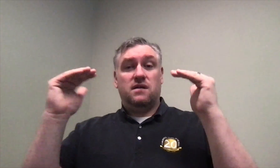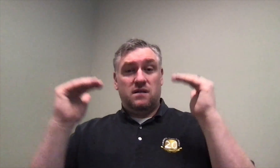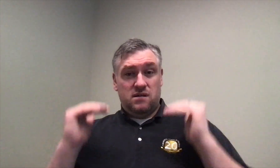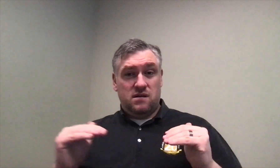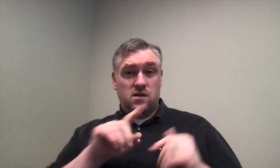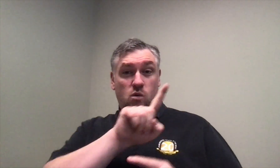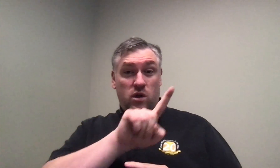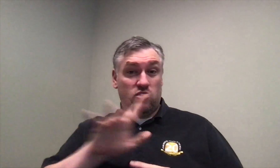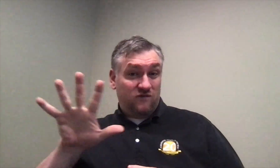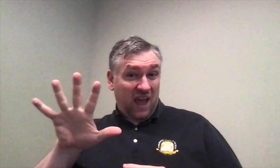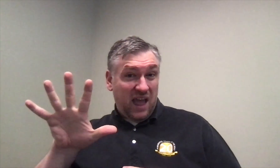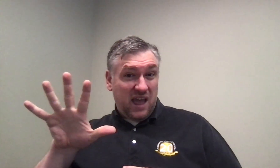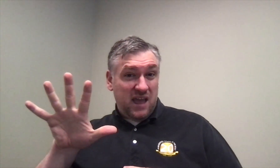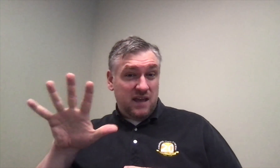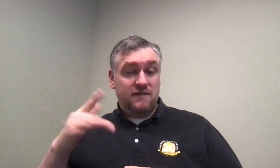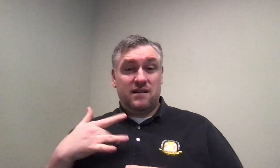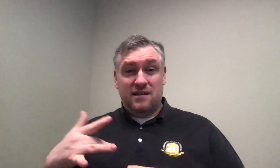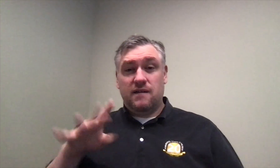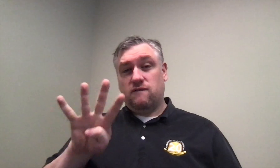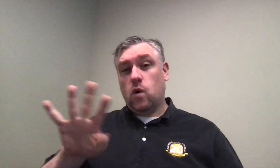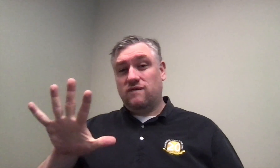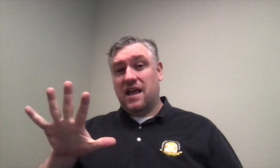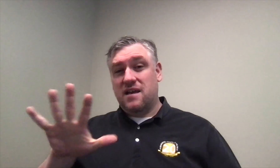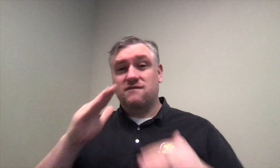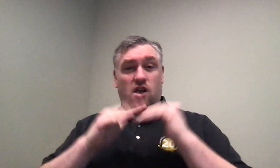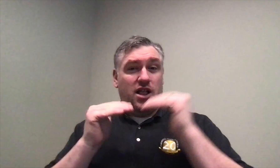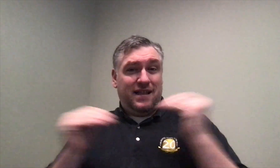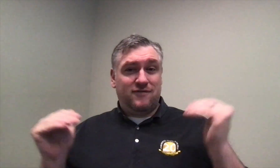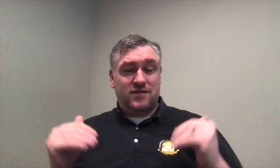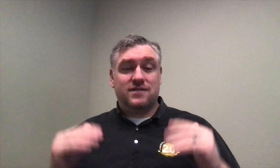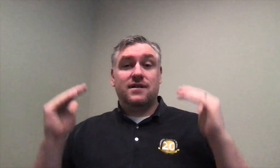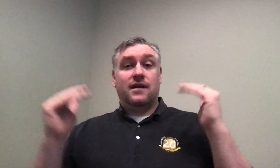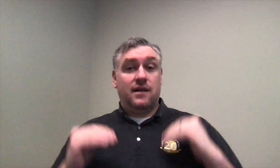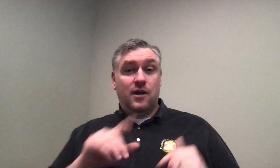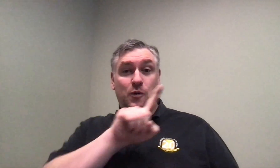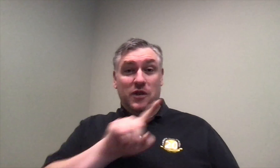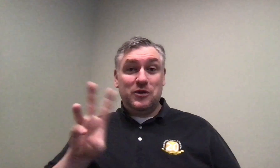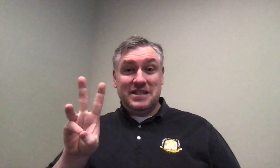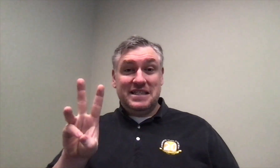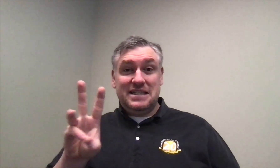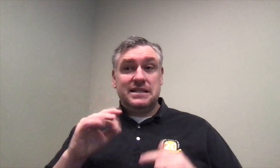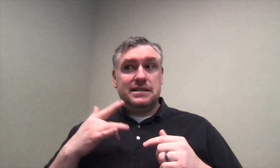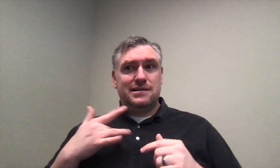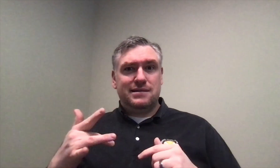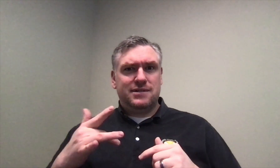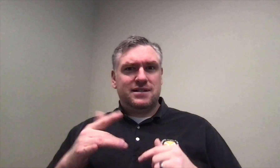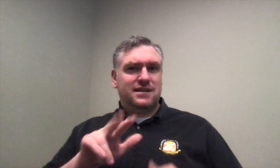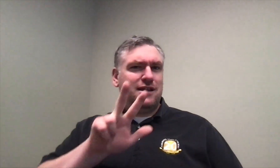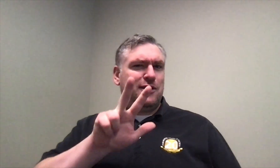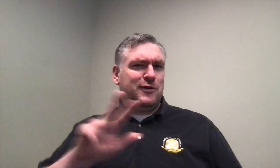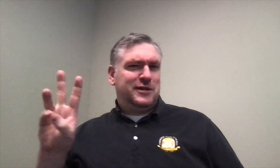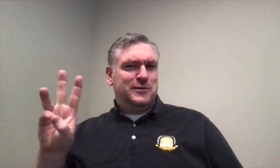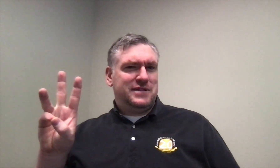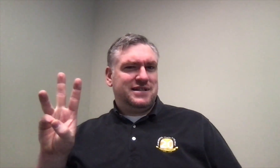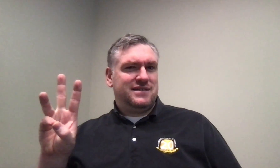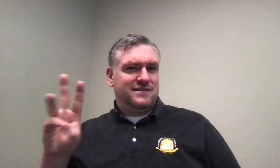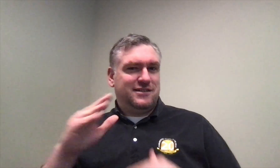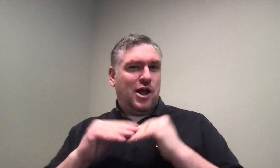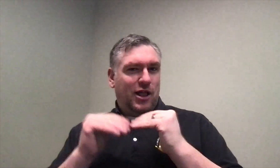5 scale, typically 4 and 5 are on level. And if it's a 1 through 6, then 3 through 6 are considered on level.